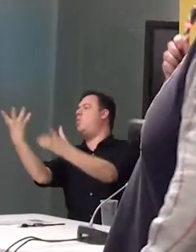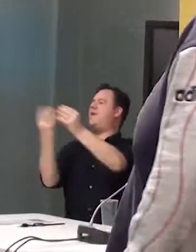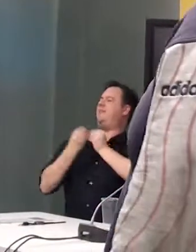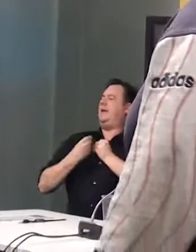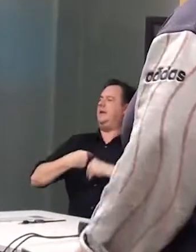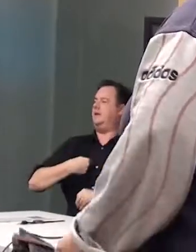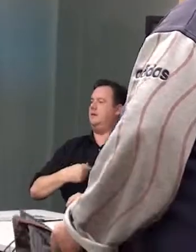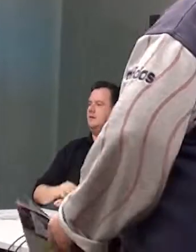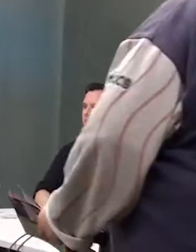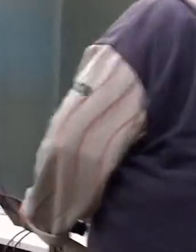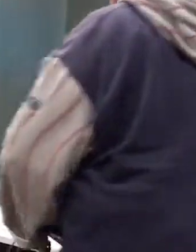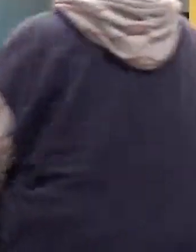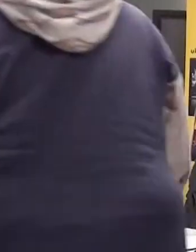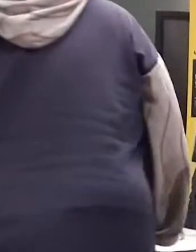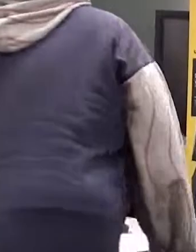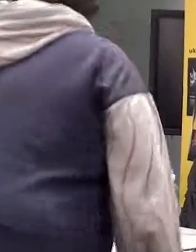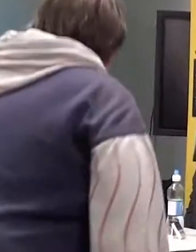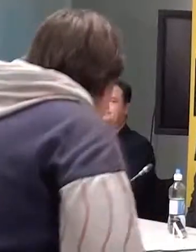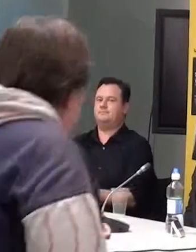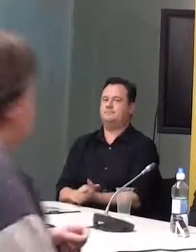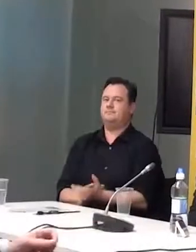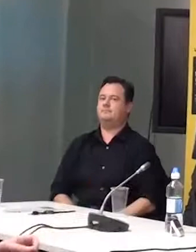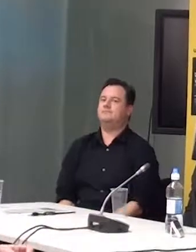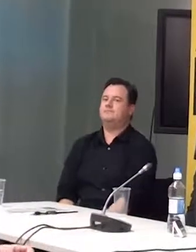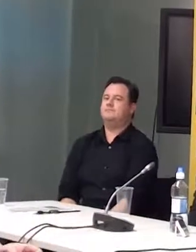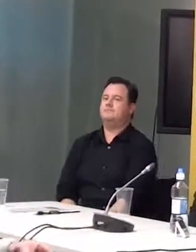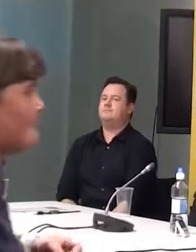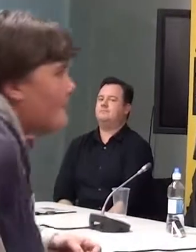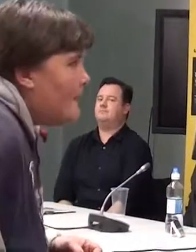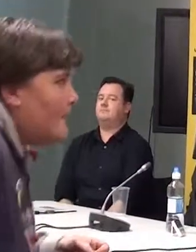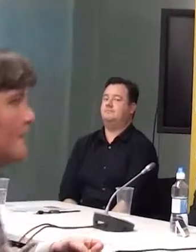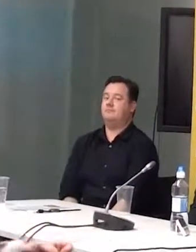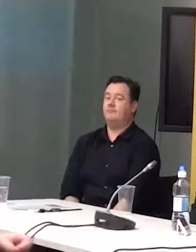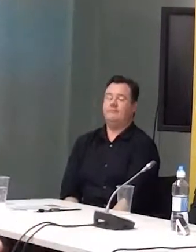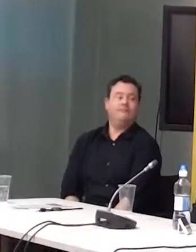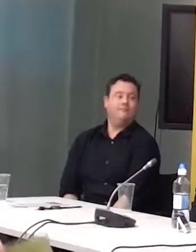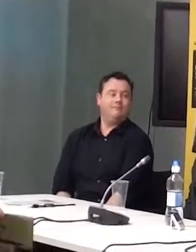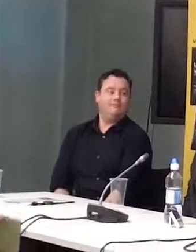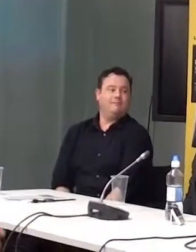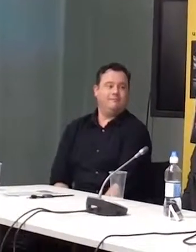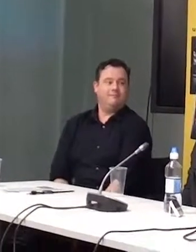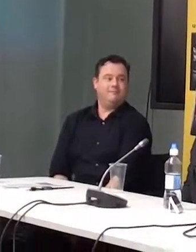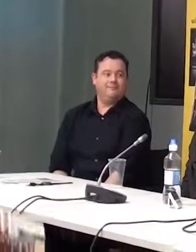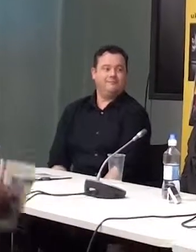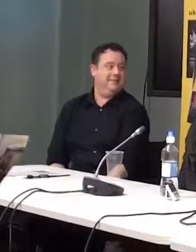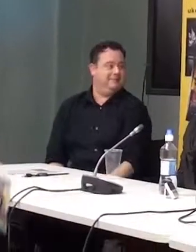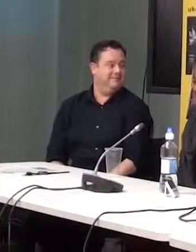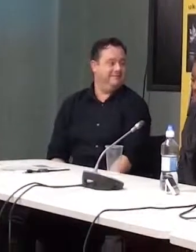to respond, and then we'll stop this part. I think it's not just about the media that we need to look at, but we need to